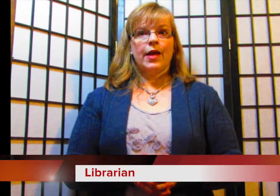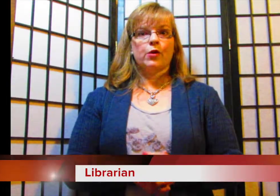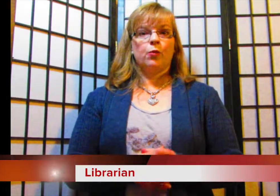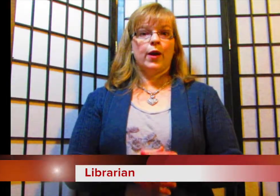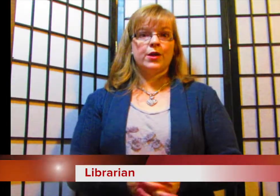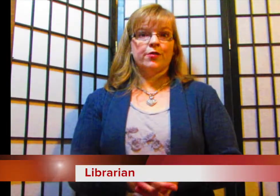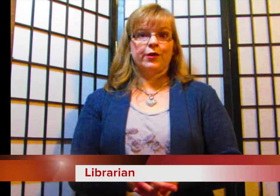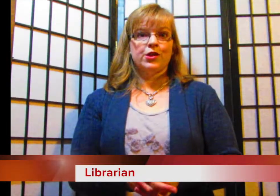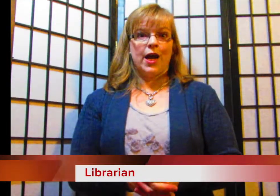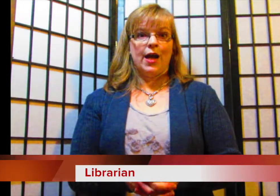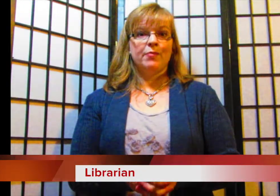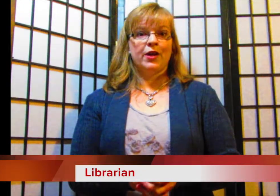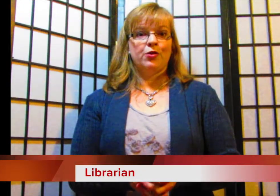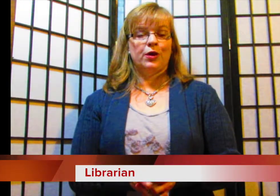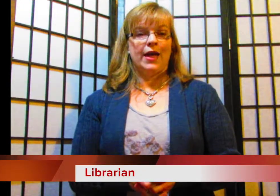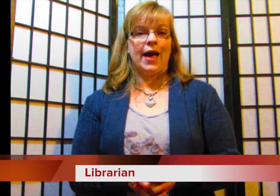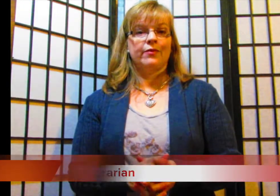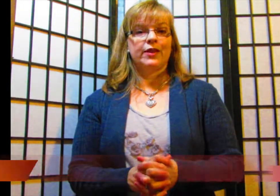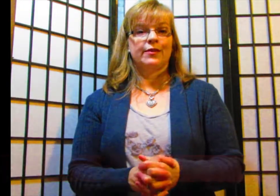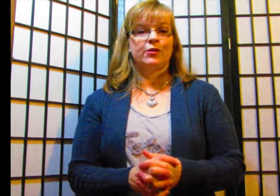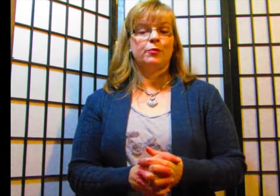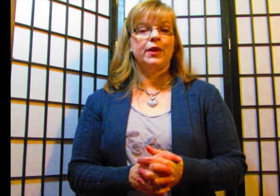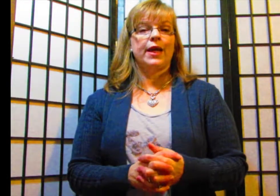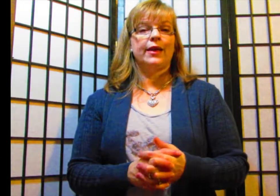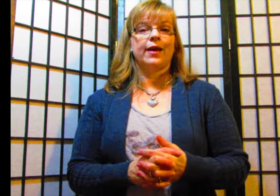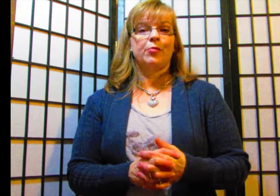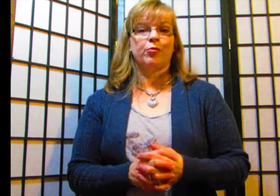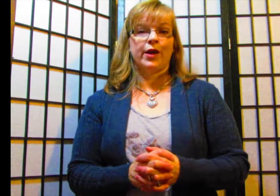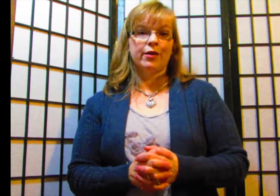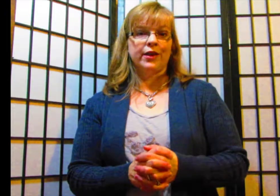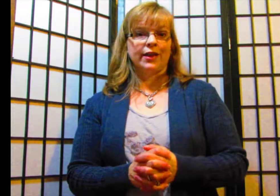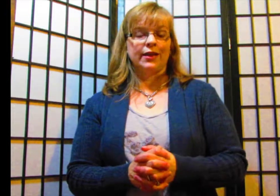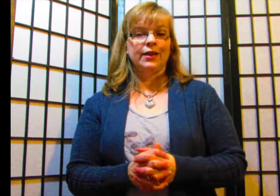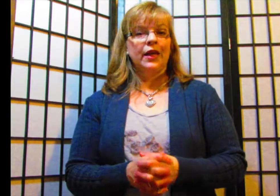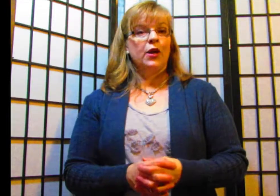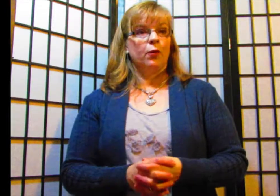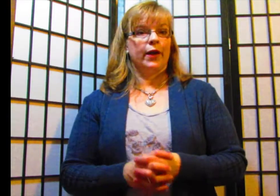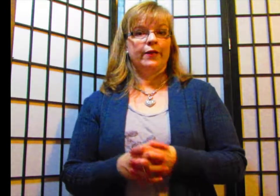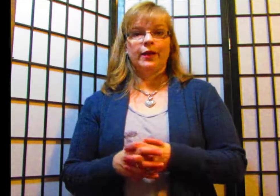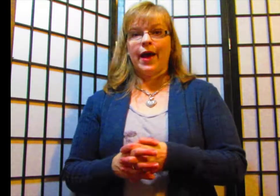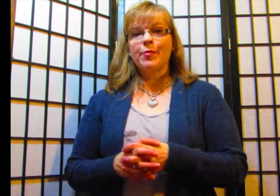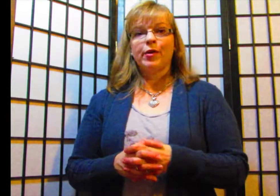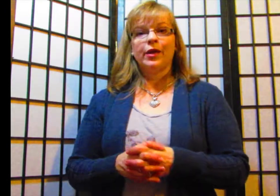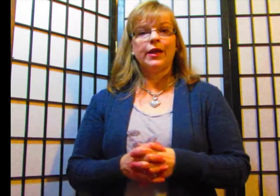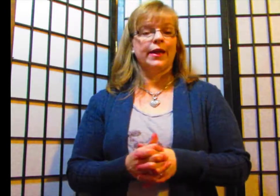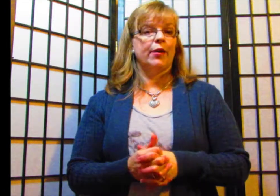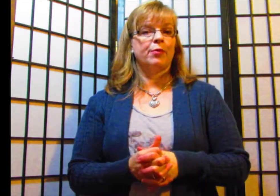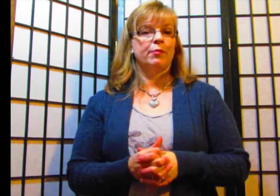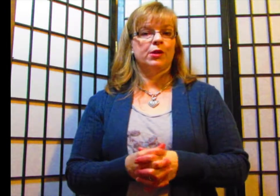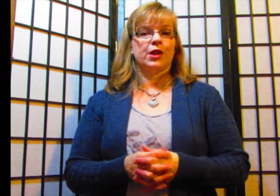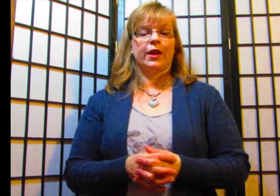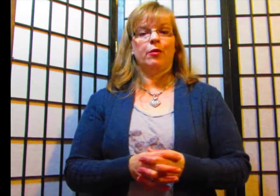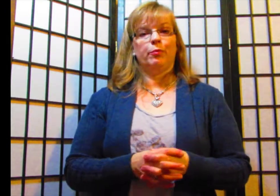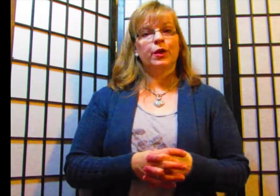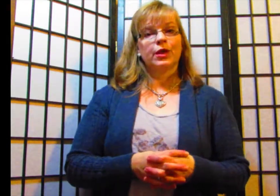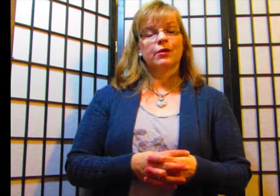Another wonderful job that you could have is to be a librarian. Work at the library and help people check out books